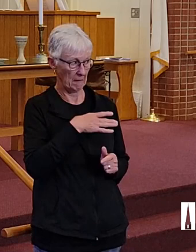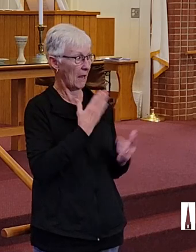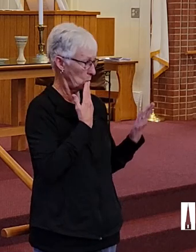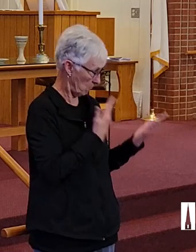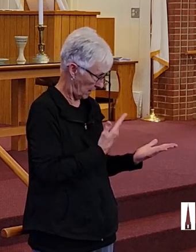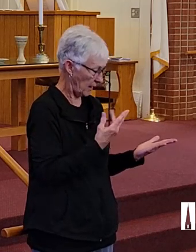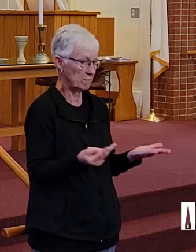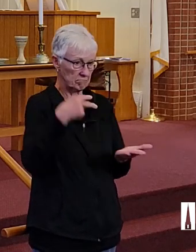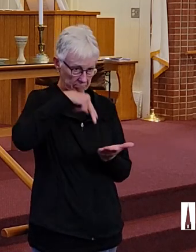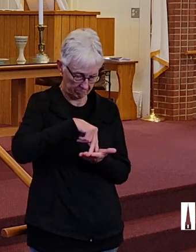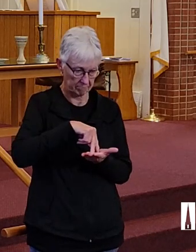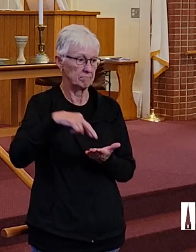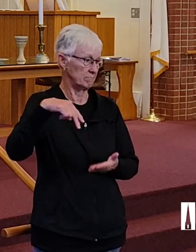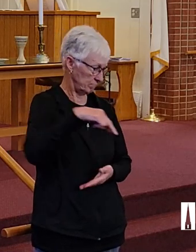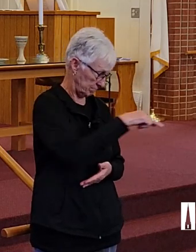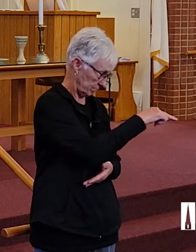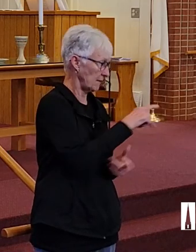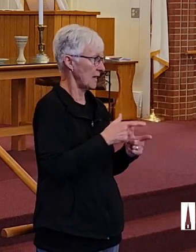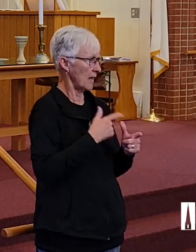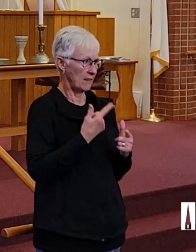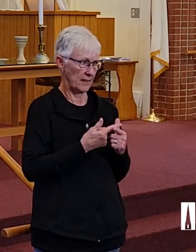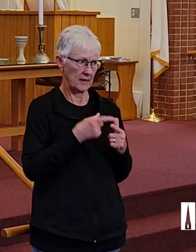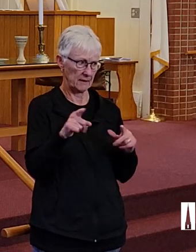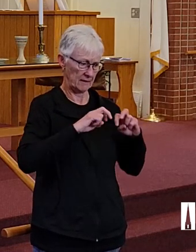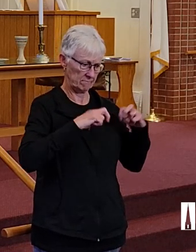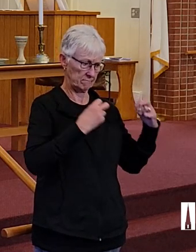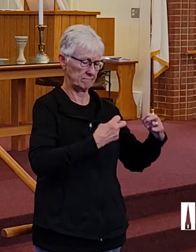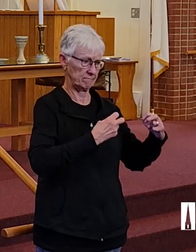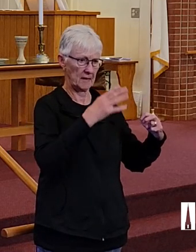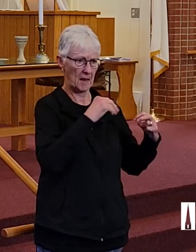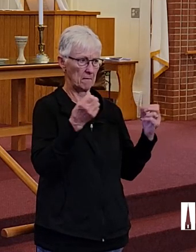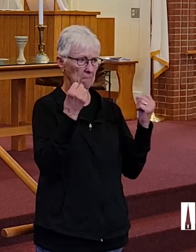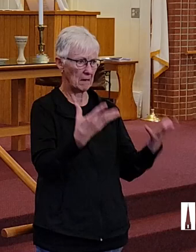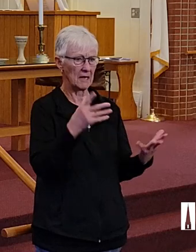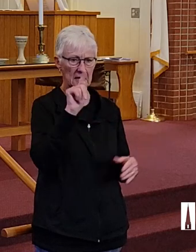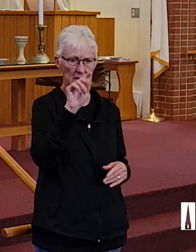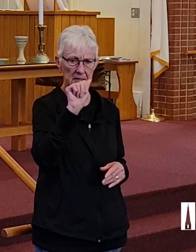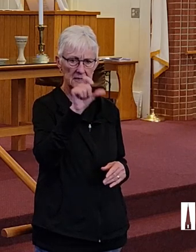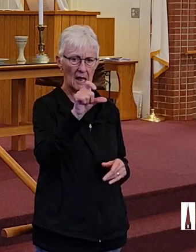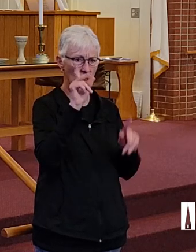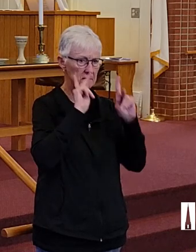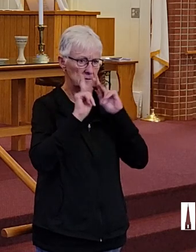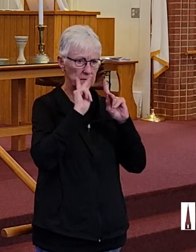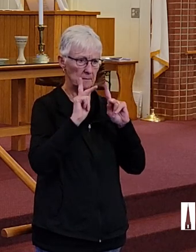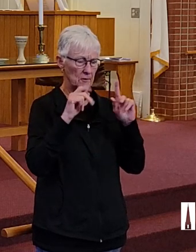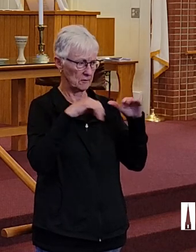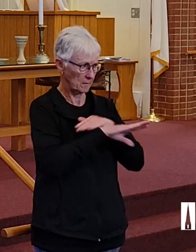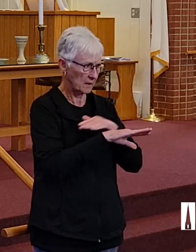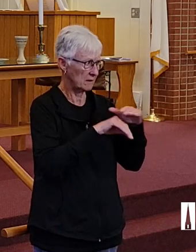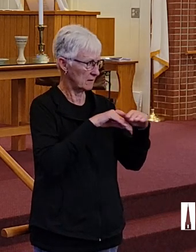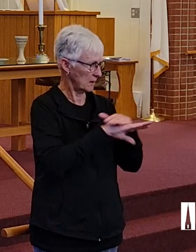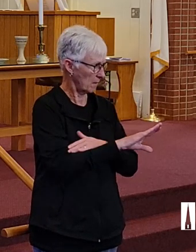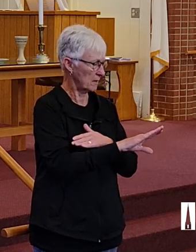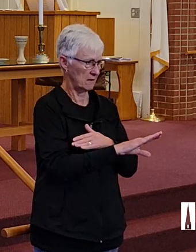Sinners came and were sitting with him and his disciples. When the Pharisees saw this, they said to his